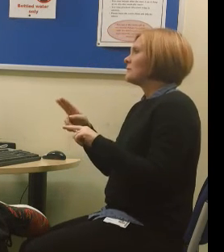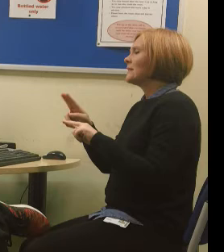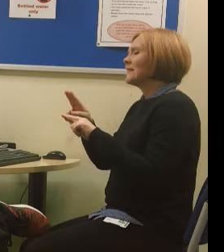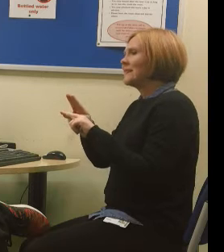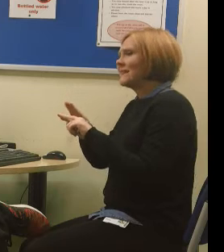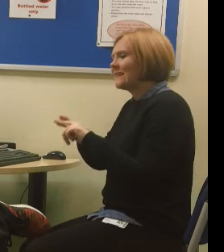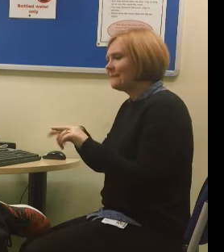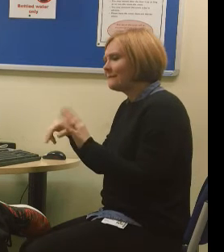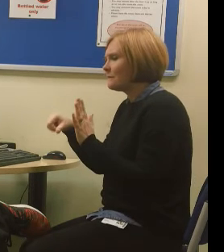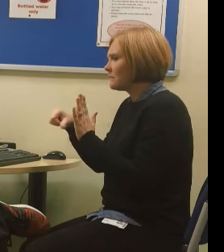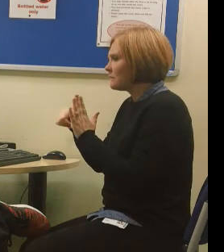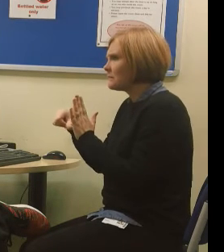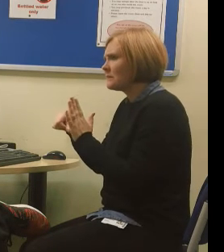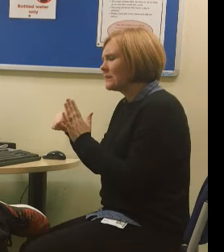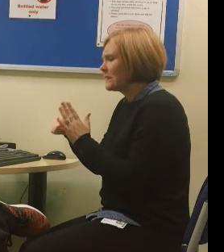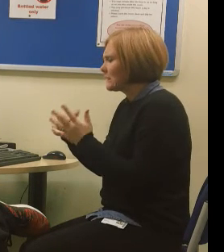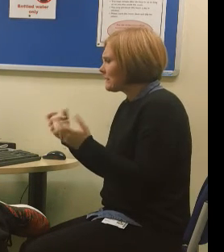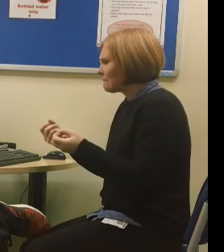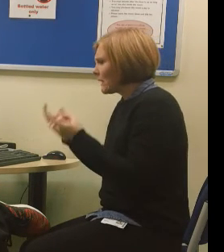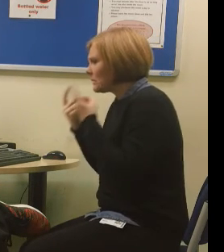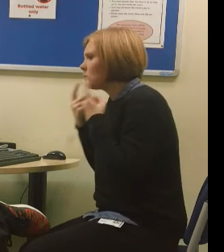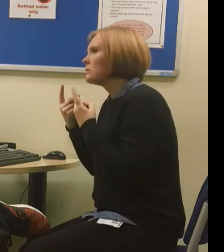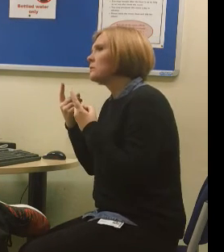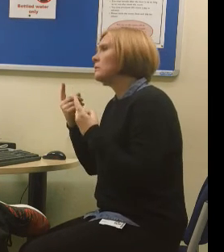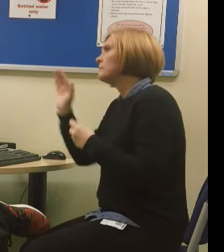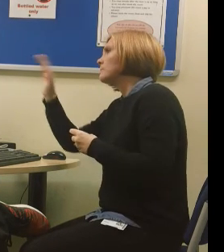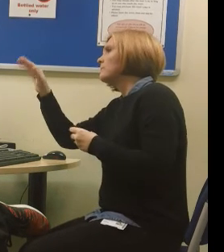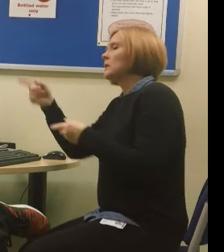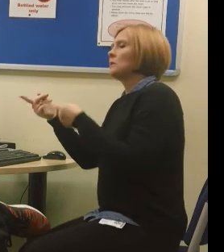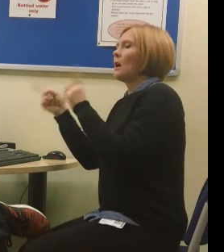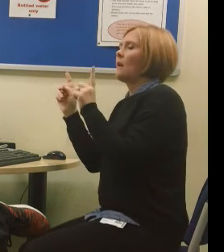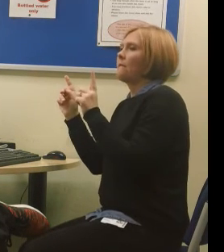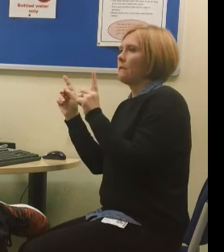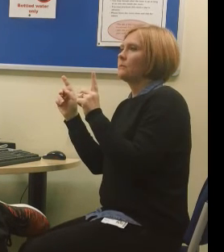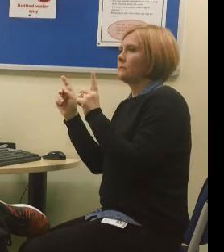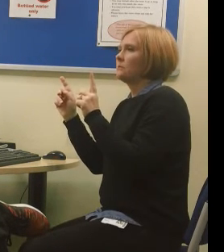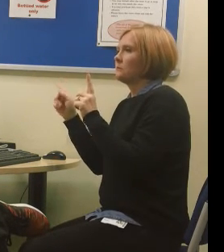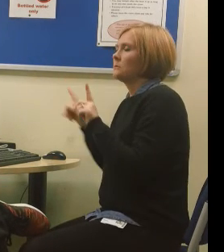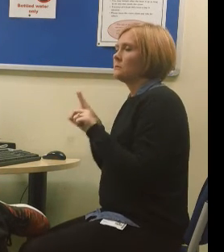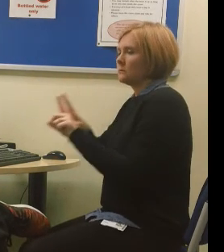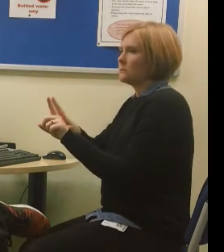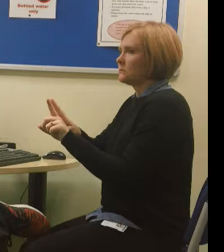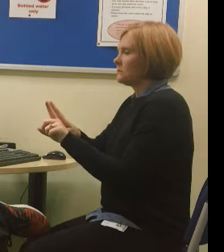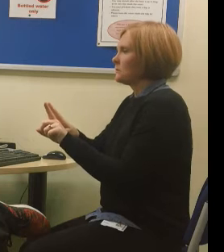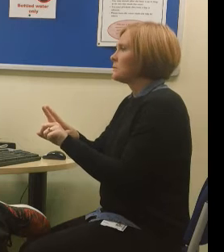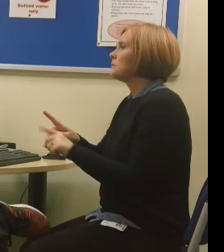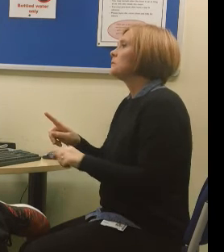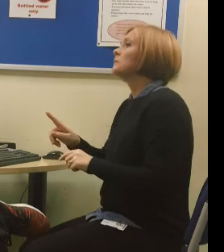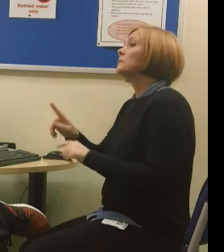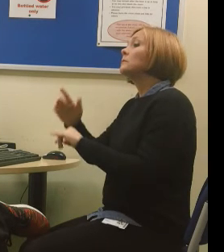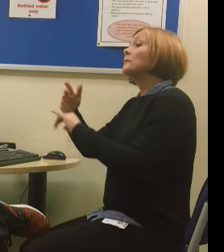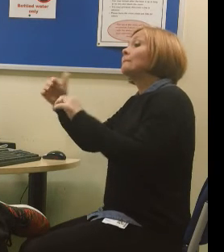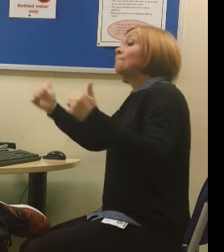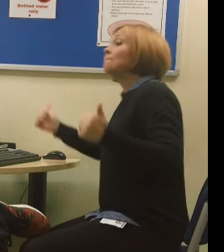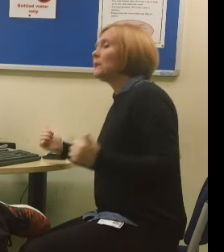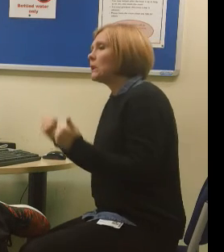scanning, always come and see us at the desk. When you're finished, it's important for you to log out so that nobody else can spend your print credit.